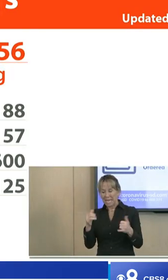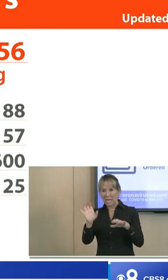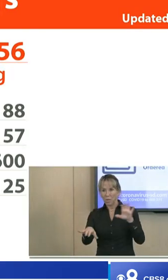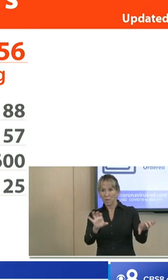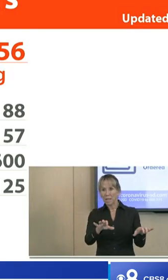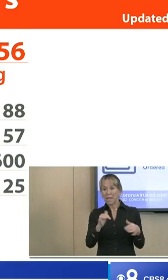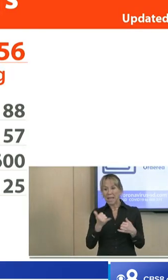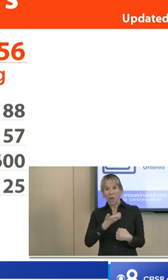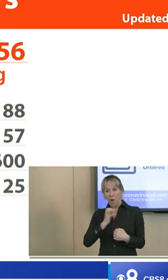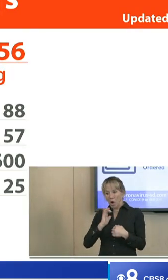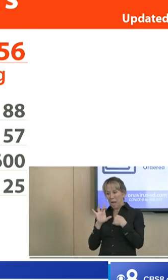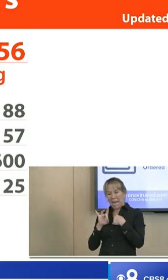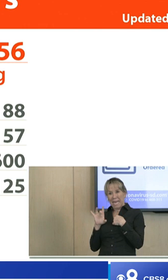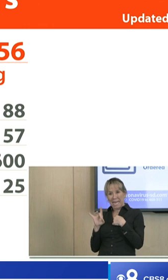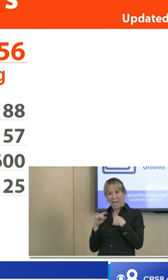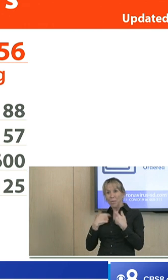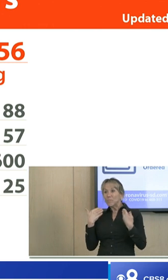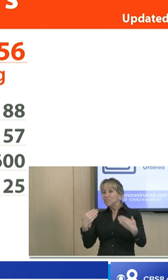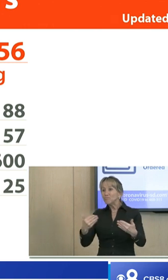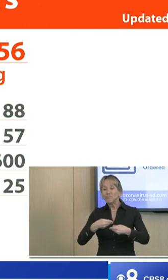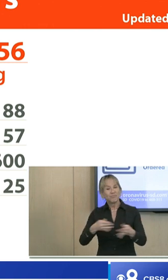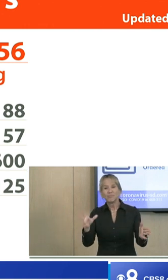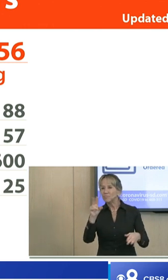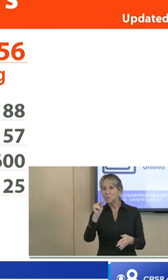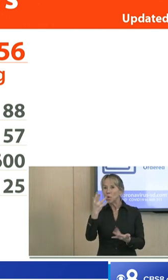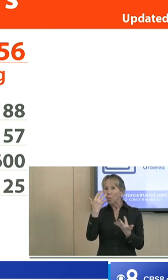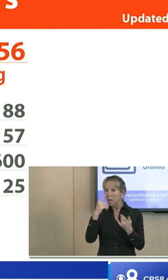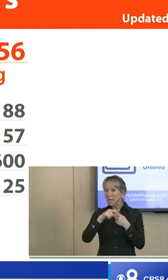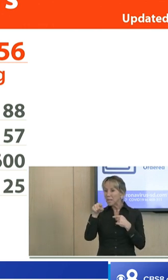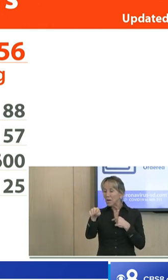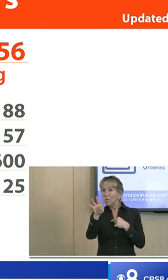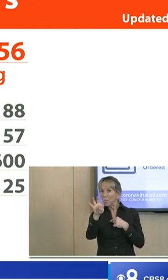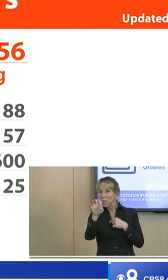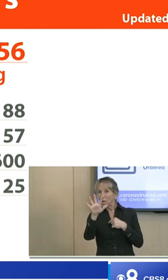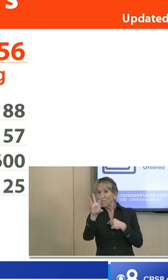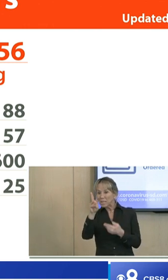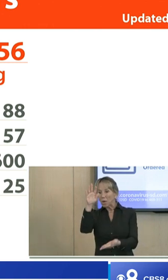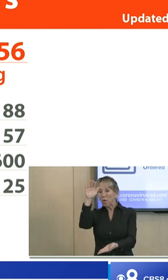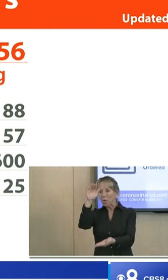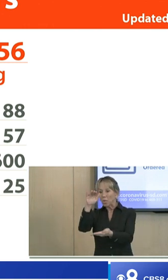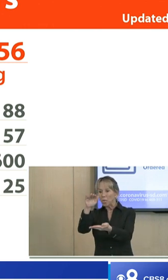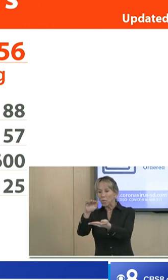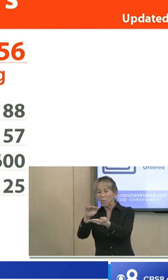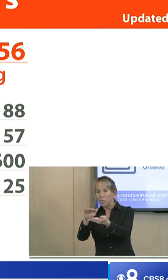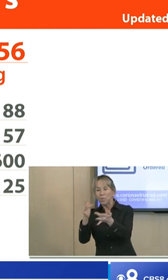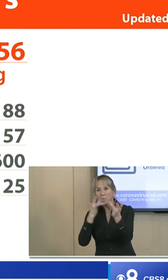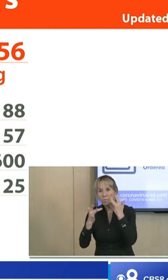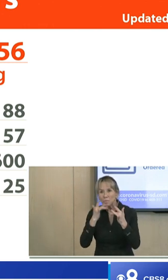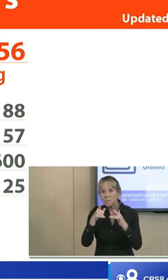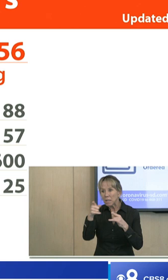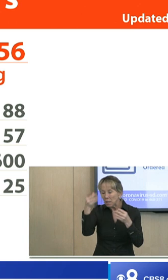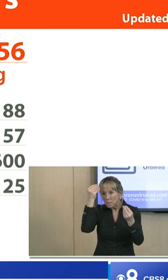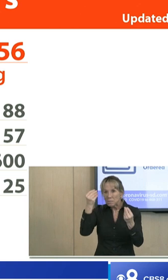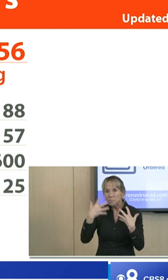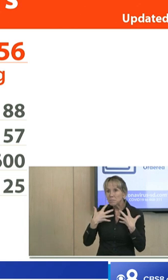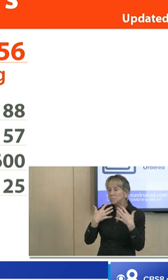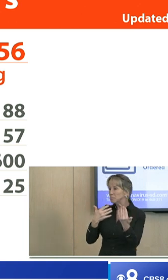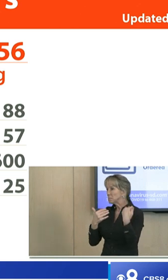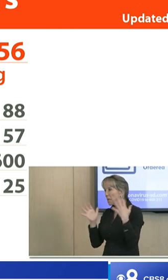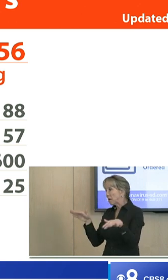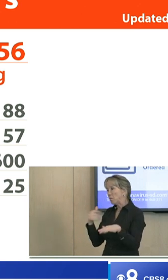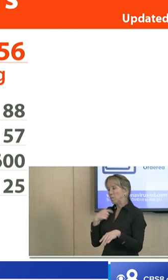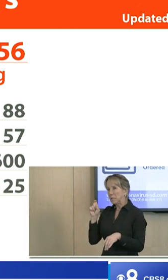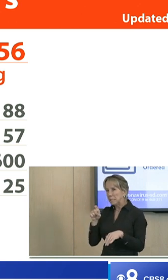our 88 until those numbers are down, and they are using theirs, and then they're like, hey, you know, they're in communication with us, we